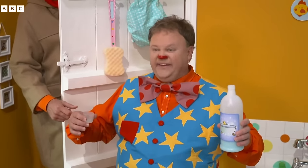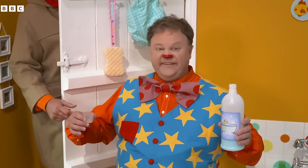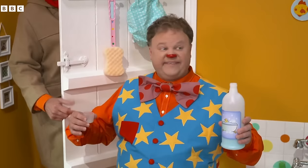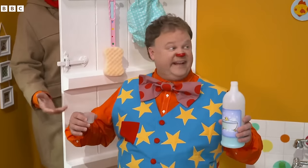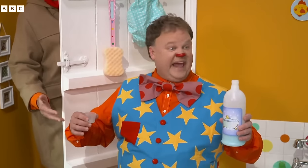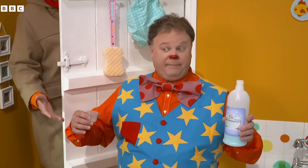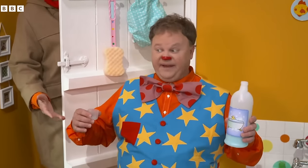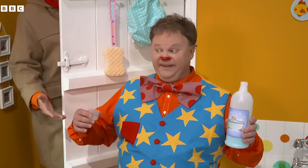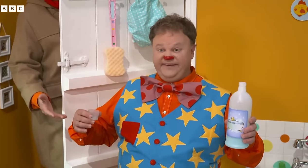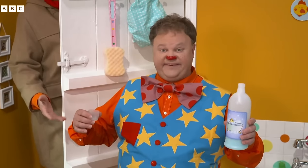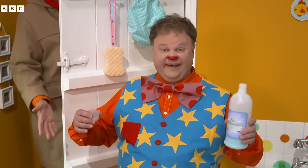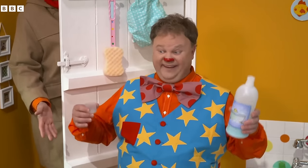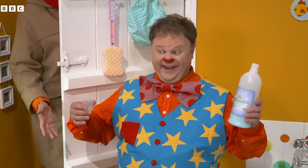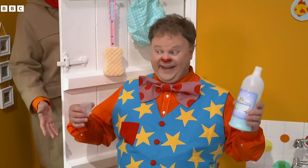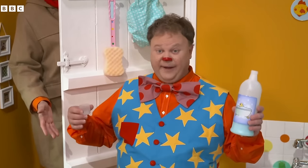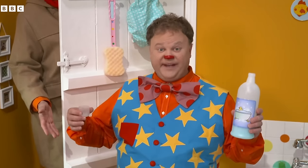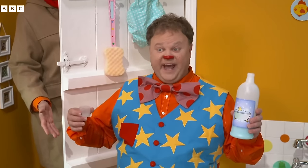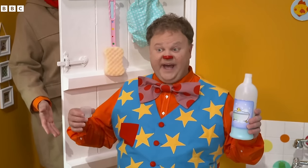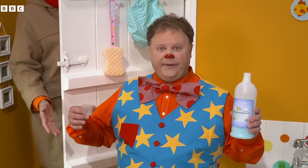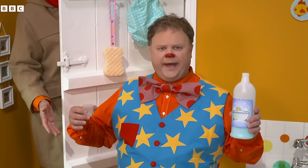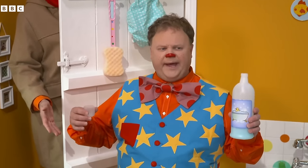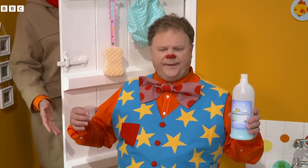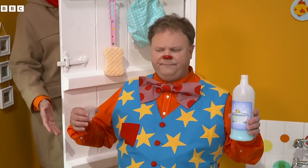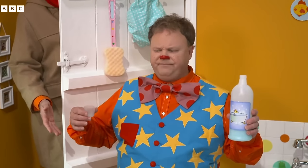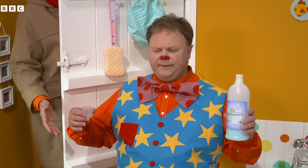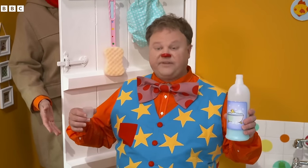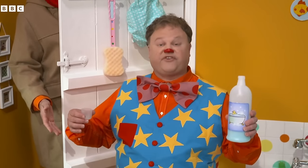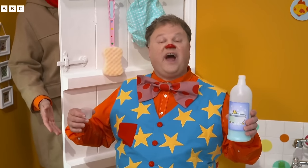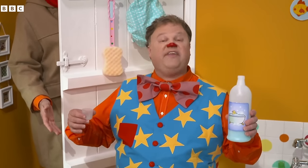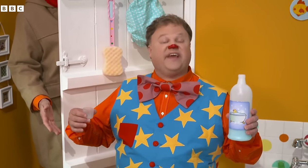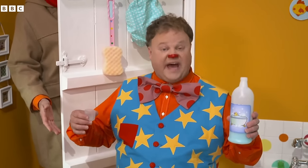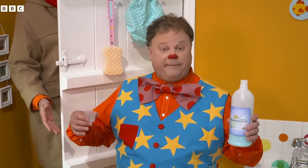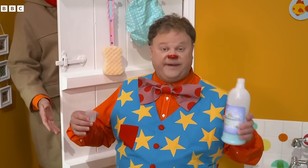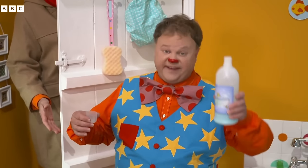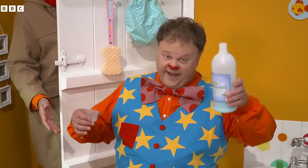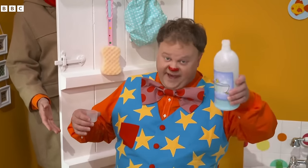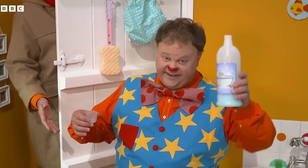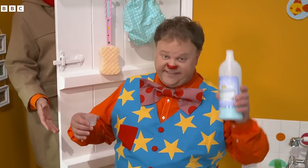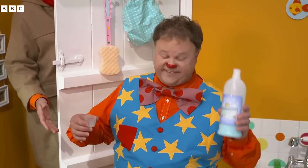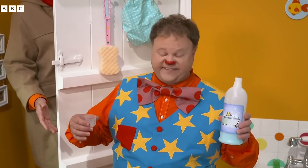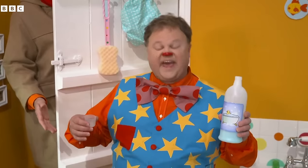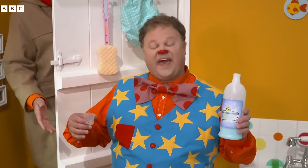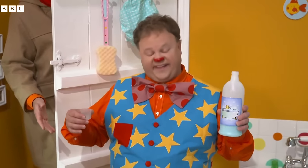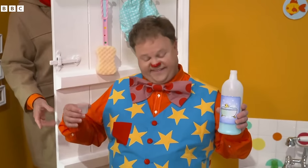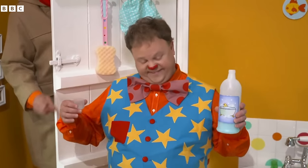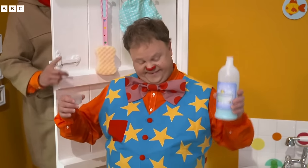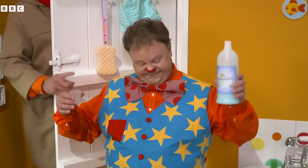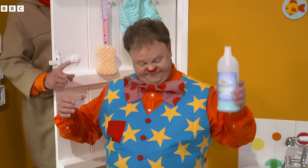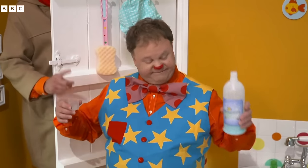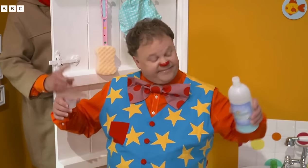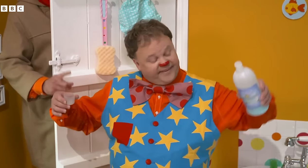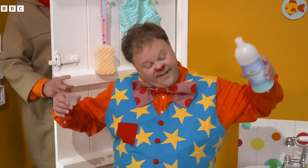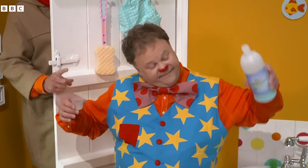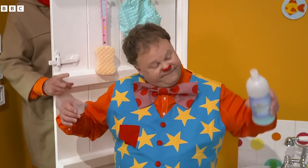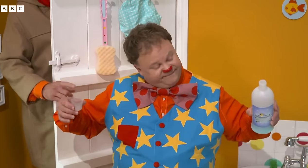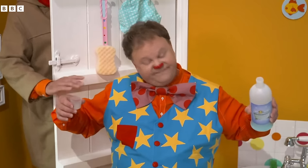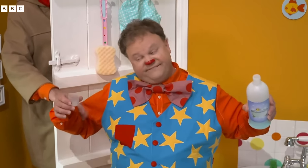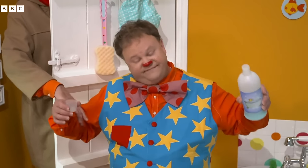Your slippers? I don't know. Try the cupboard under the stairs. Oh, yeah, good